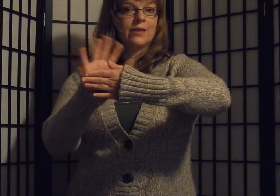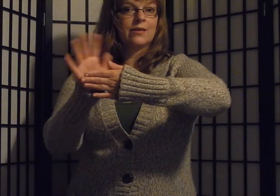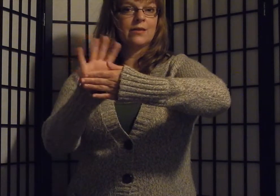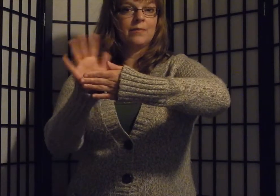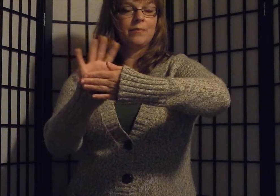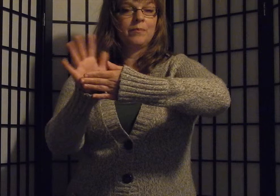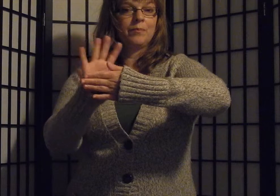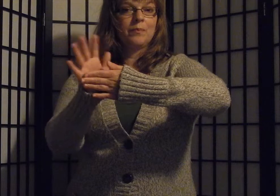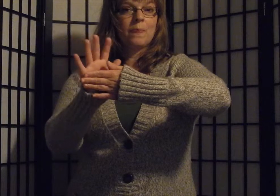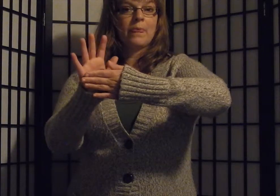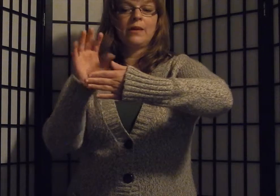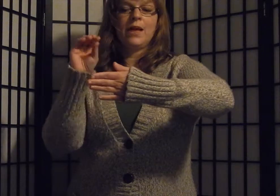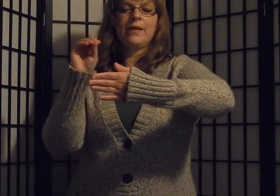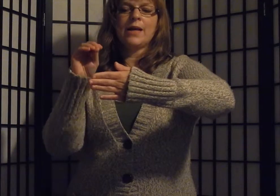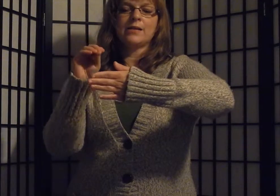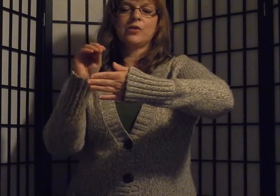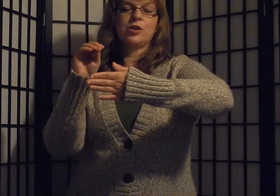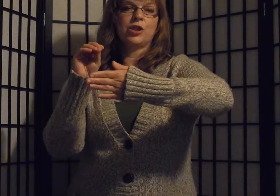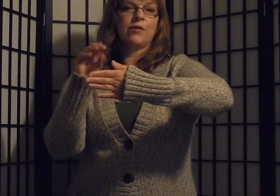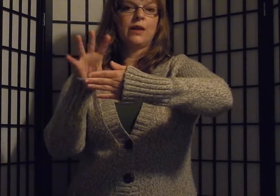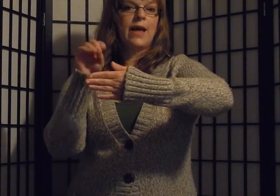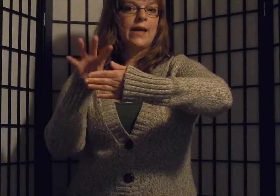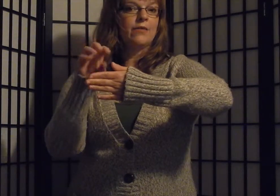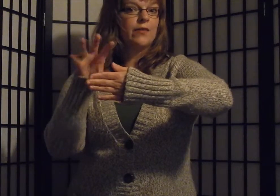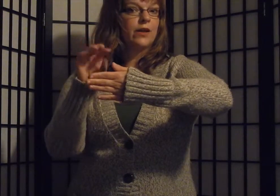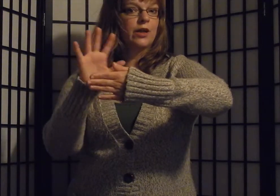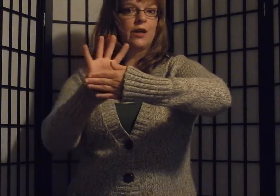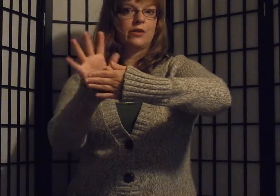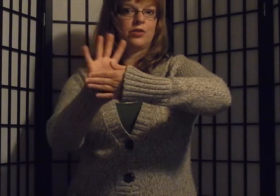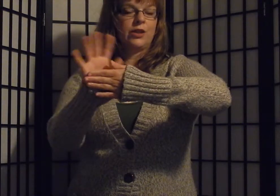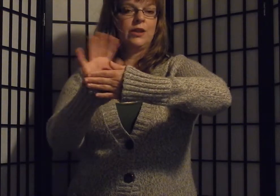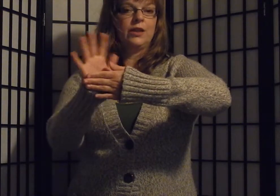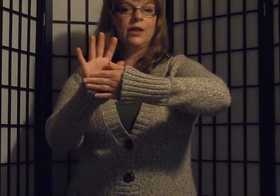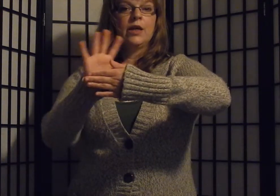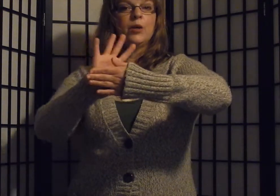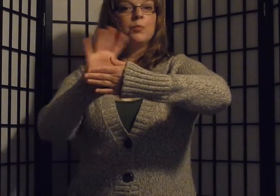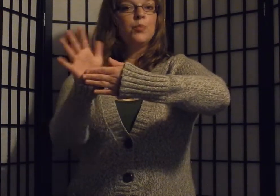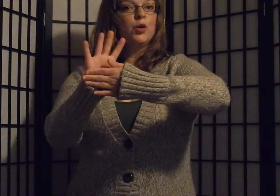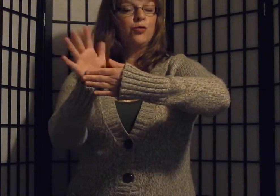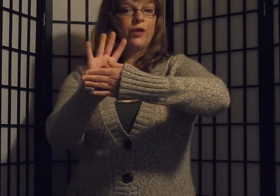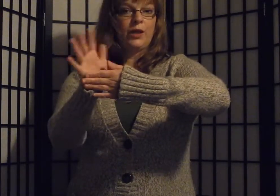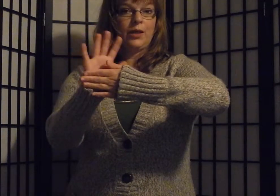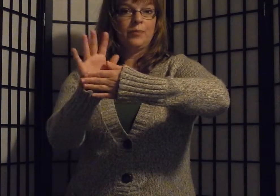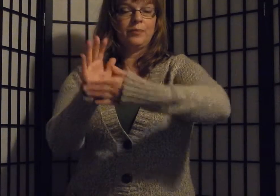this. And that's to show the light flickering on the screen. Movie,